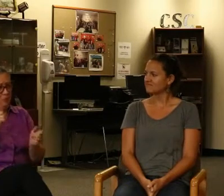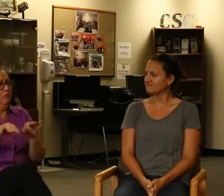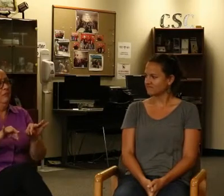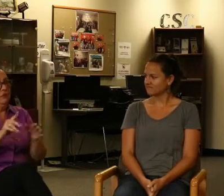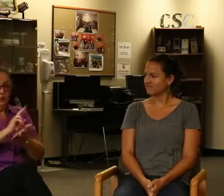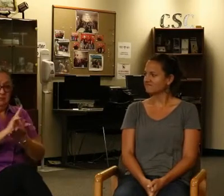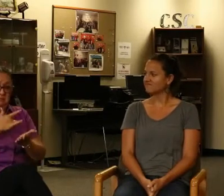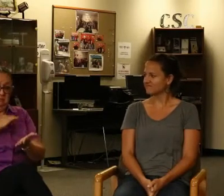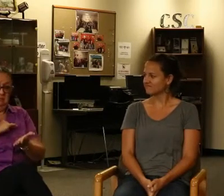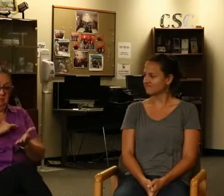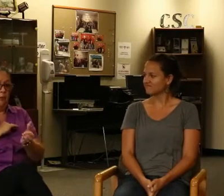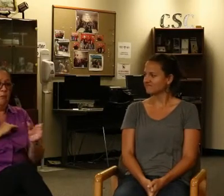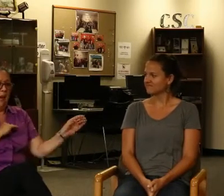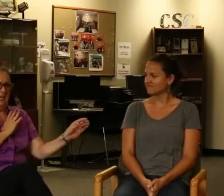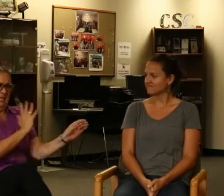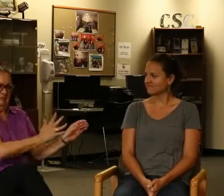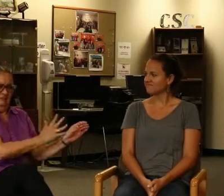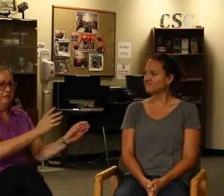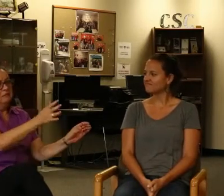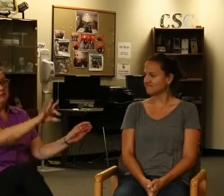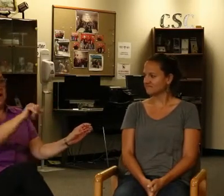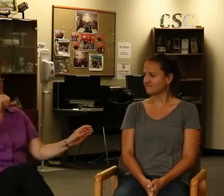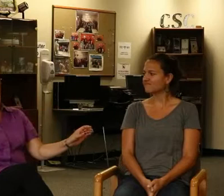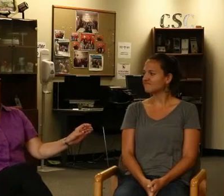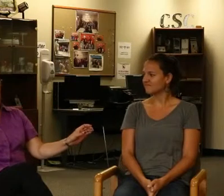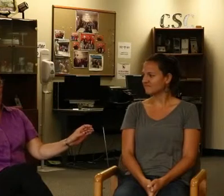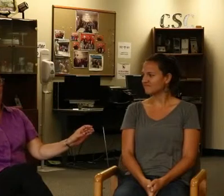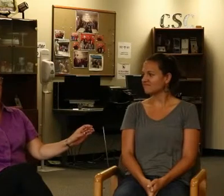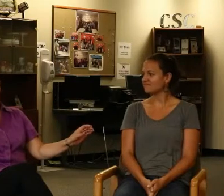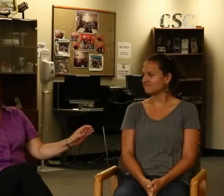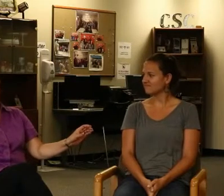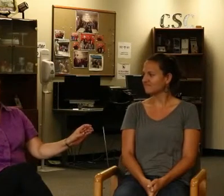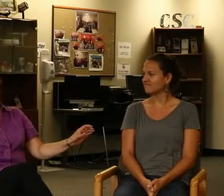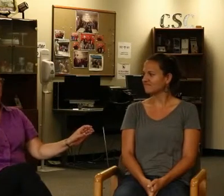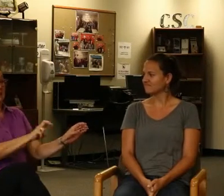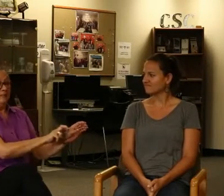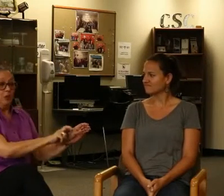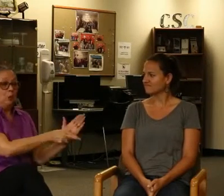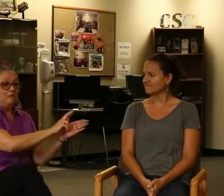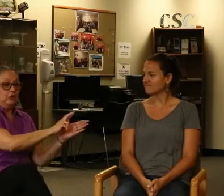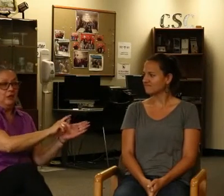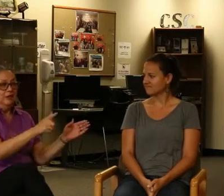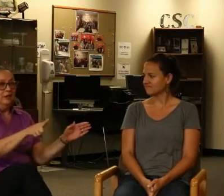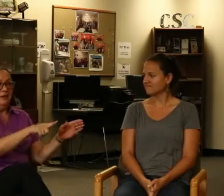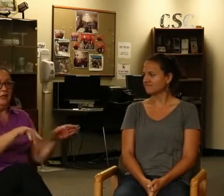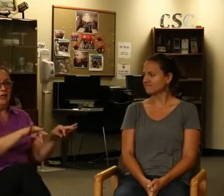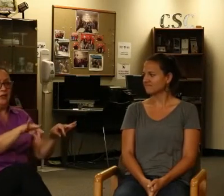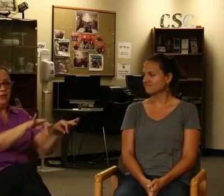differently depending on how you're feeling. If you're feeling really comfortable after a couple weeks, go ahead and put that one to the side. And then pick up a new